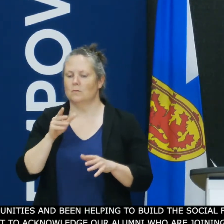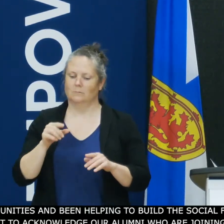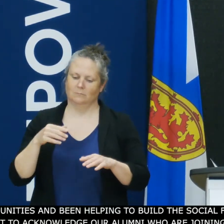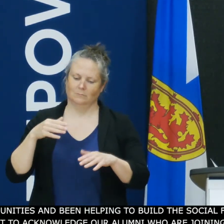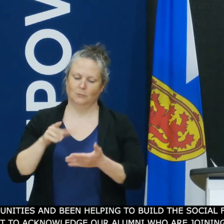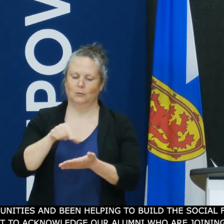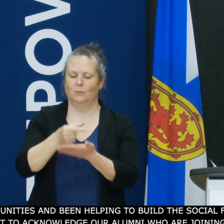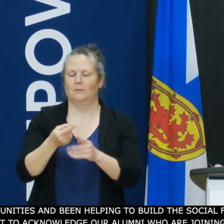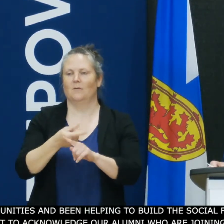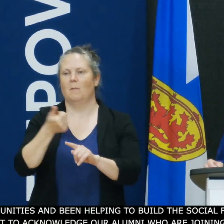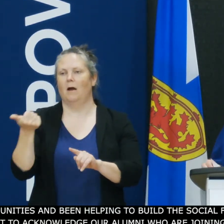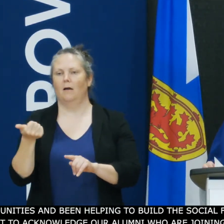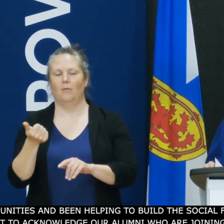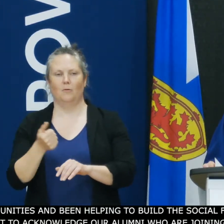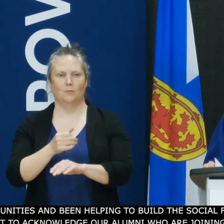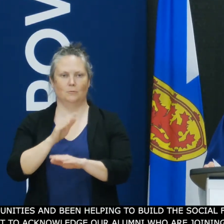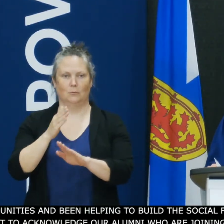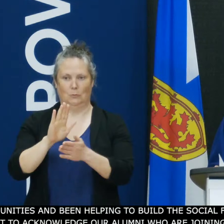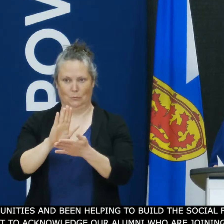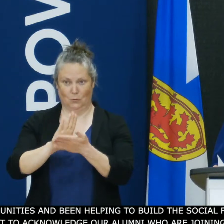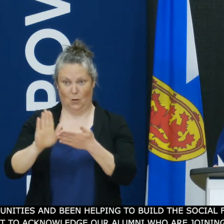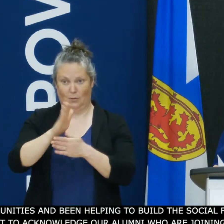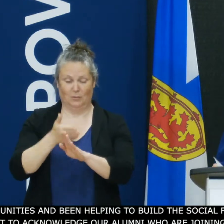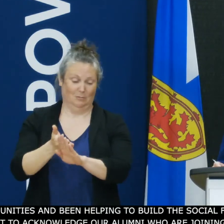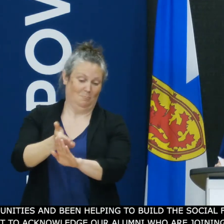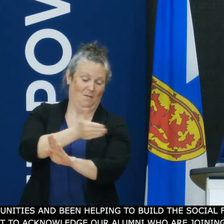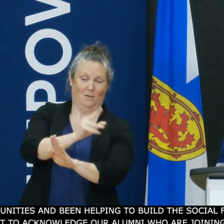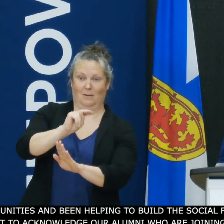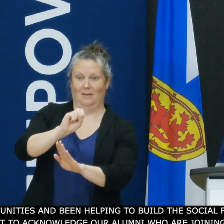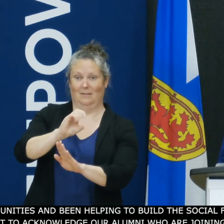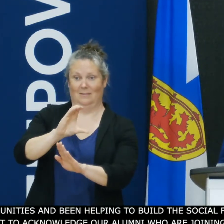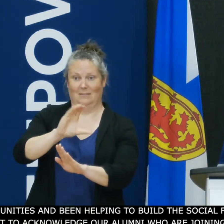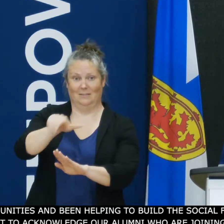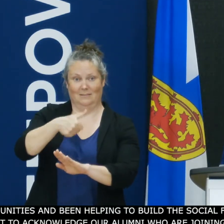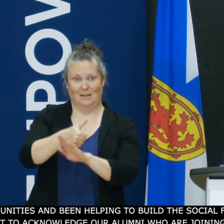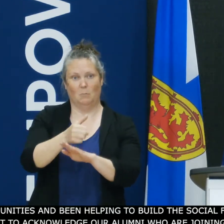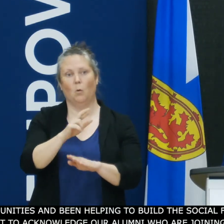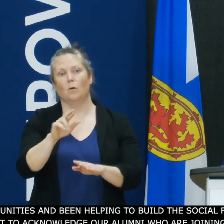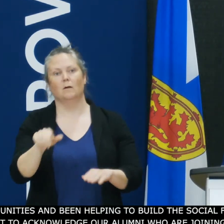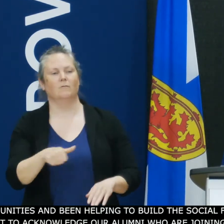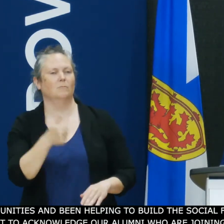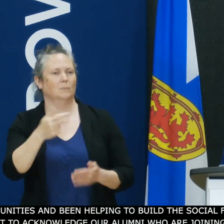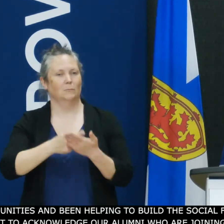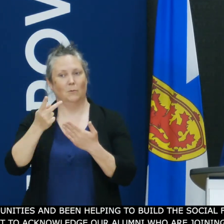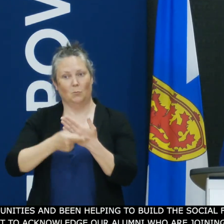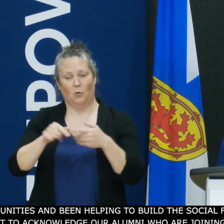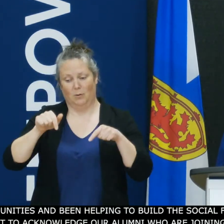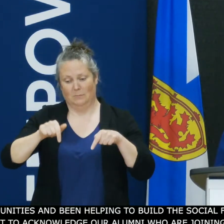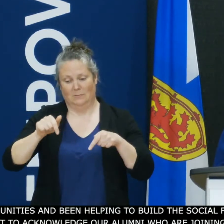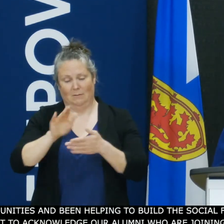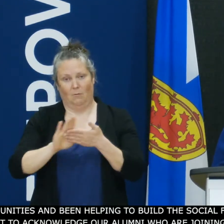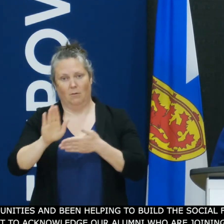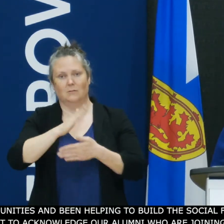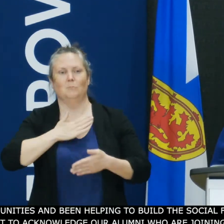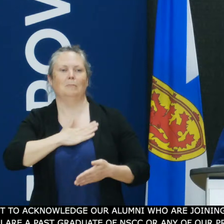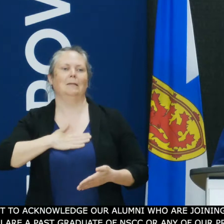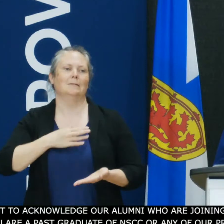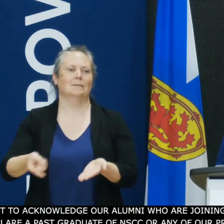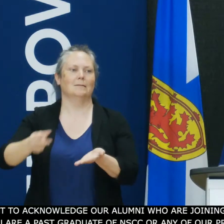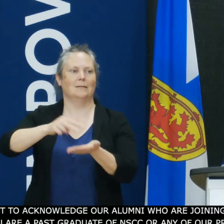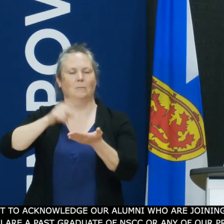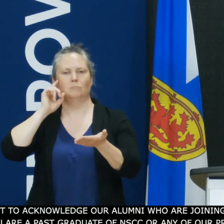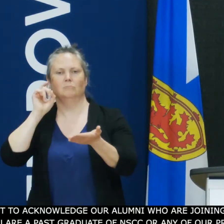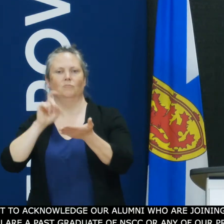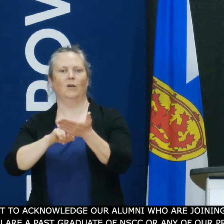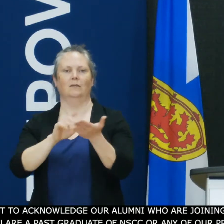of CCEDP or one of our other internal learning programs, would you now stand to be